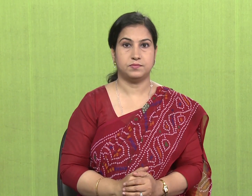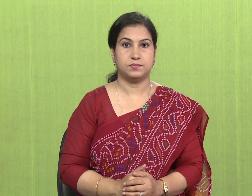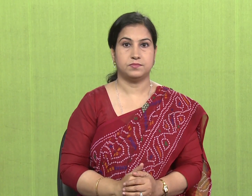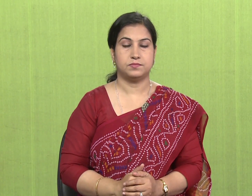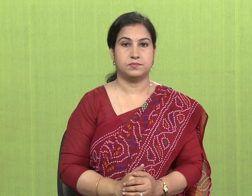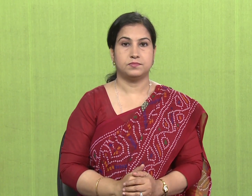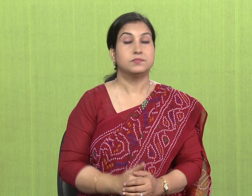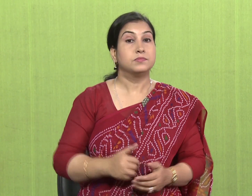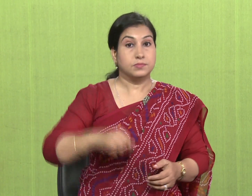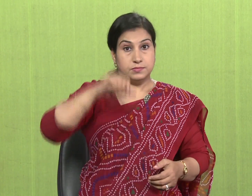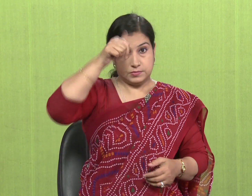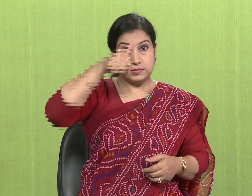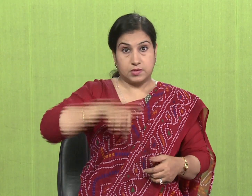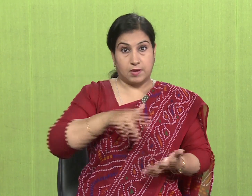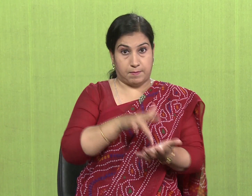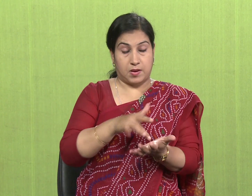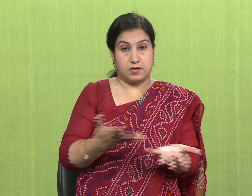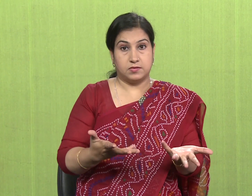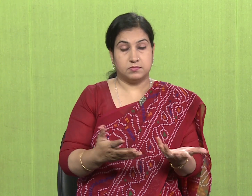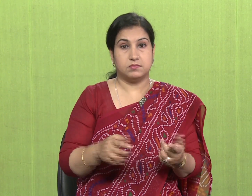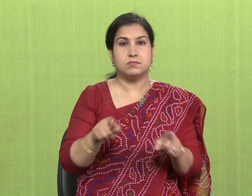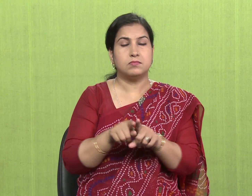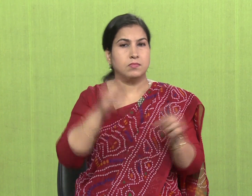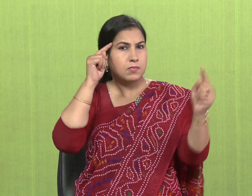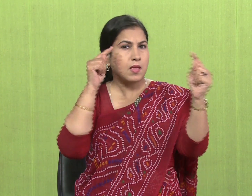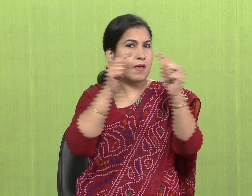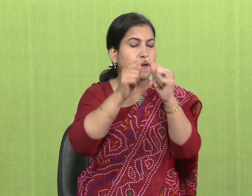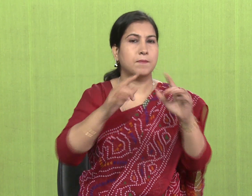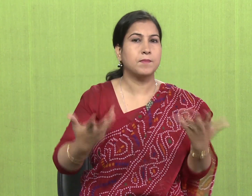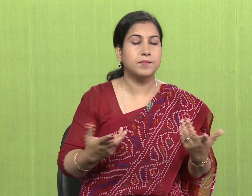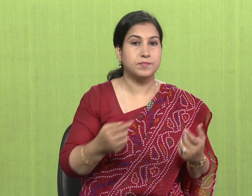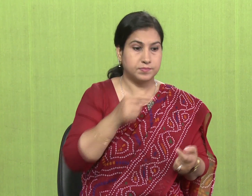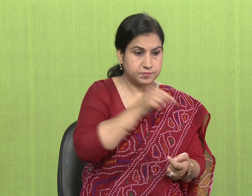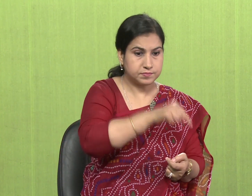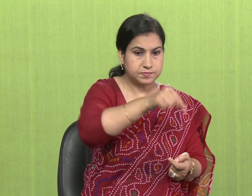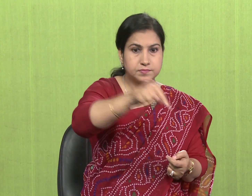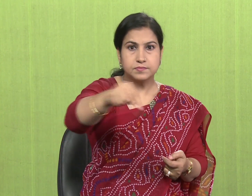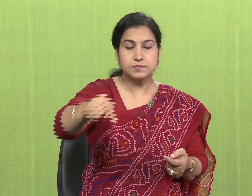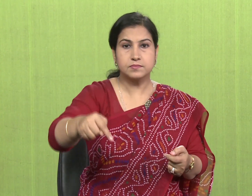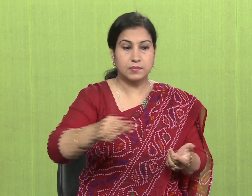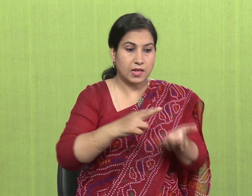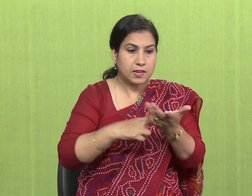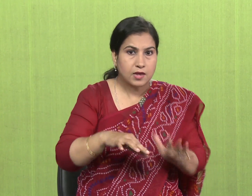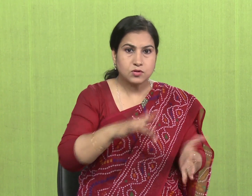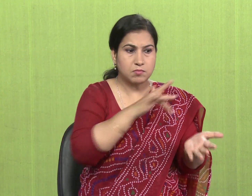In India, for the purpose of effective conservation of natural habitat of